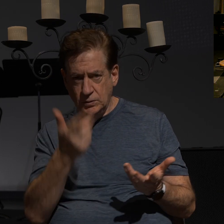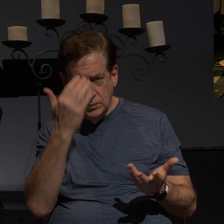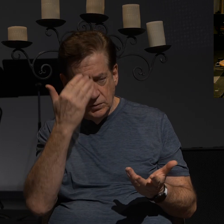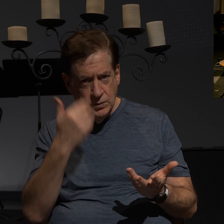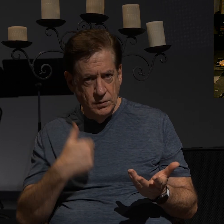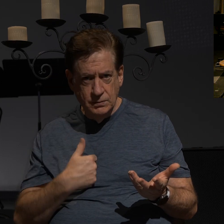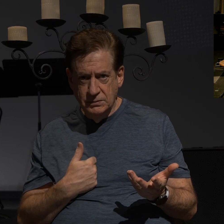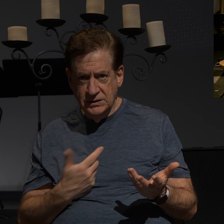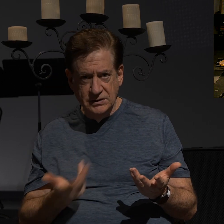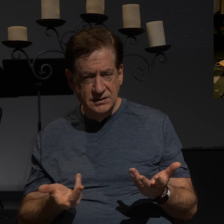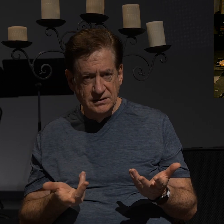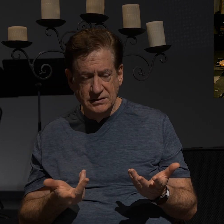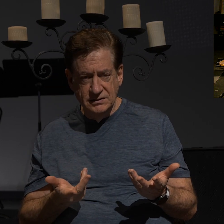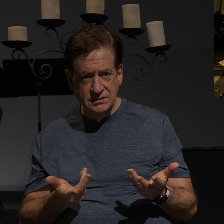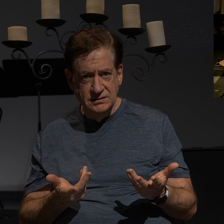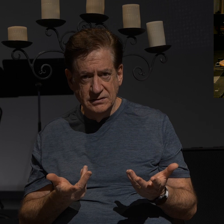me.